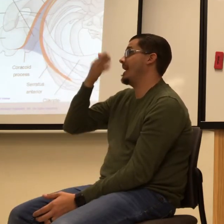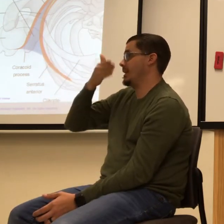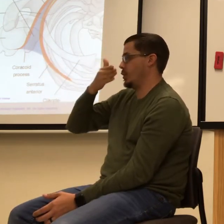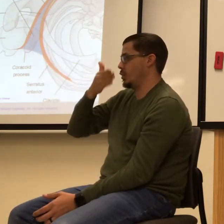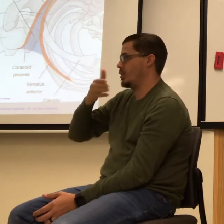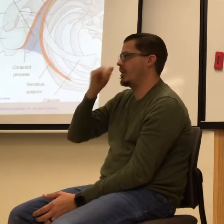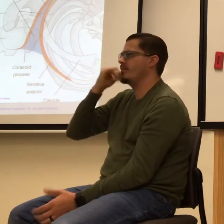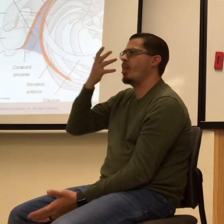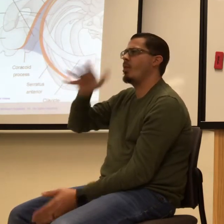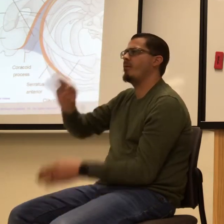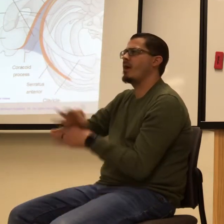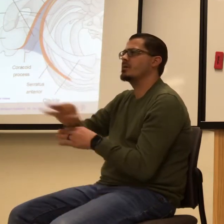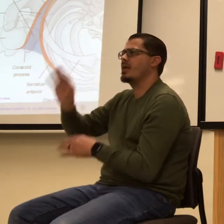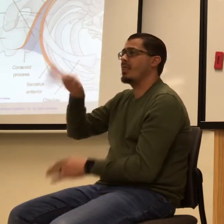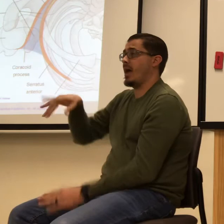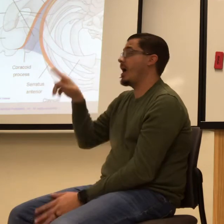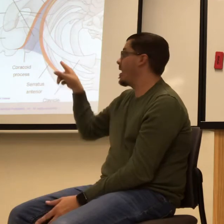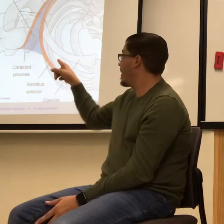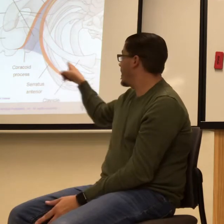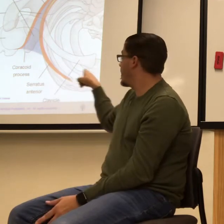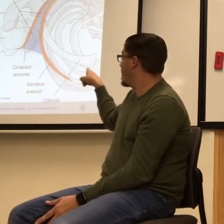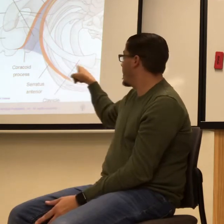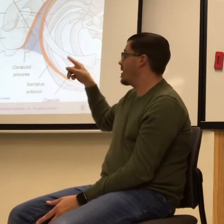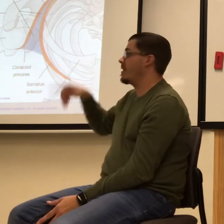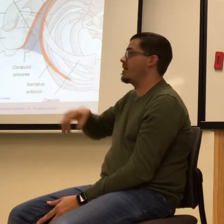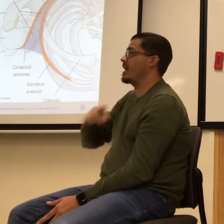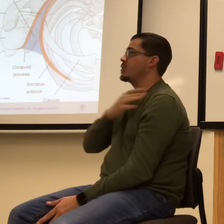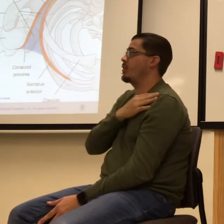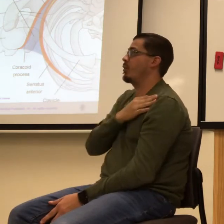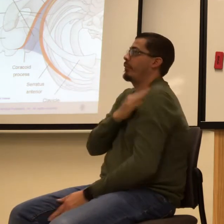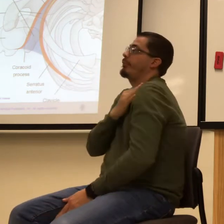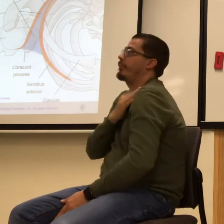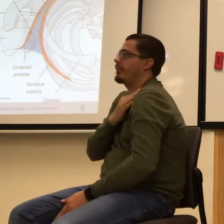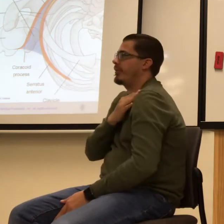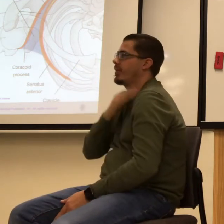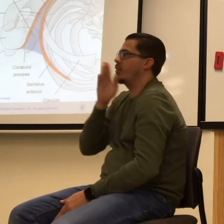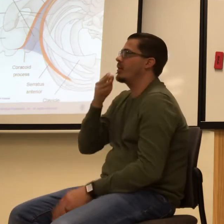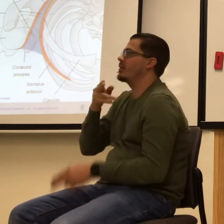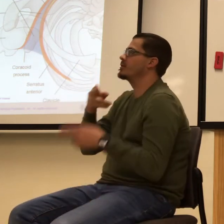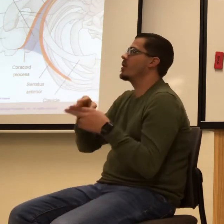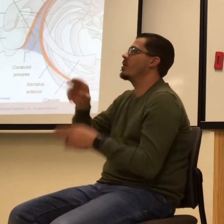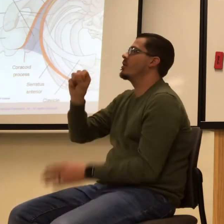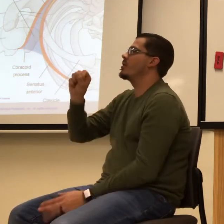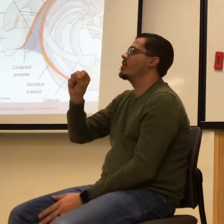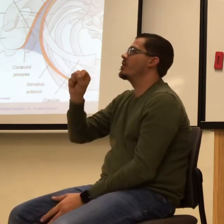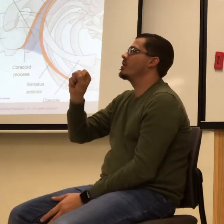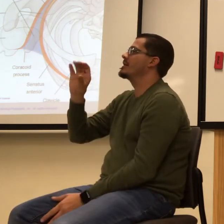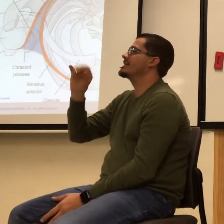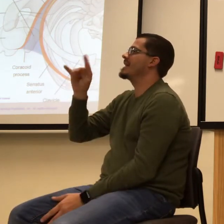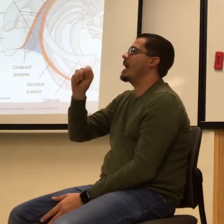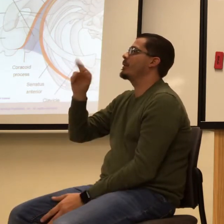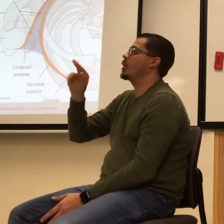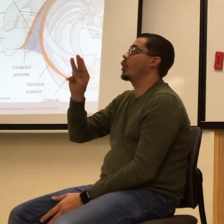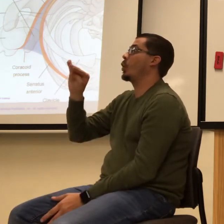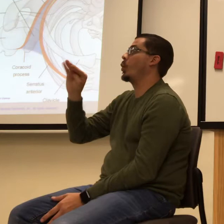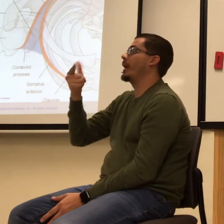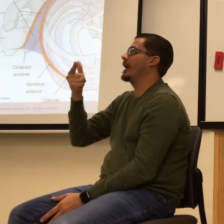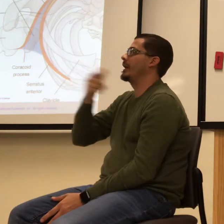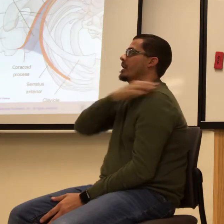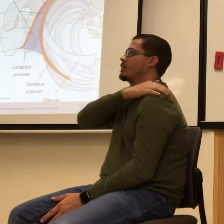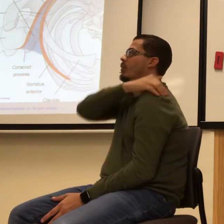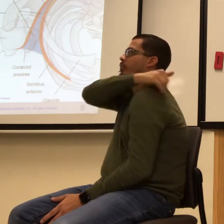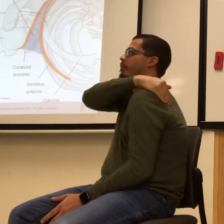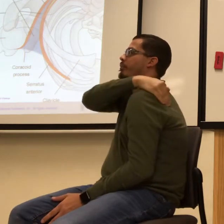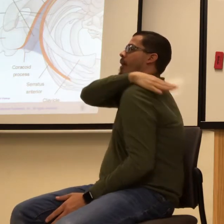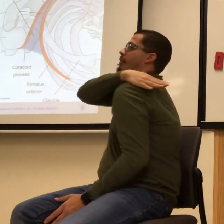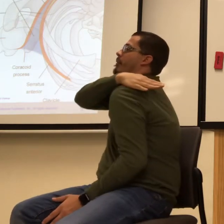Function of serratus anterior, that joint is going to pop out. But basically, it's called scapular winging. The scapula is going to pop out. That joint